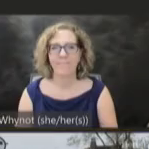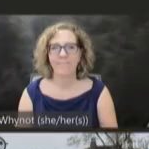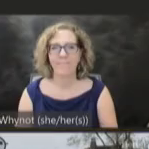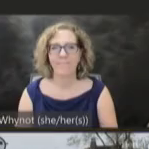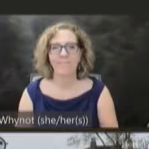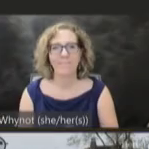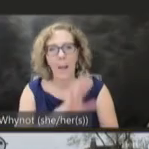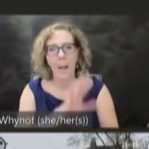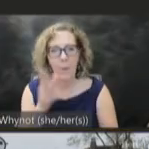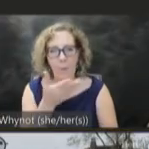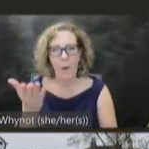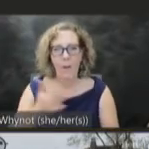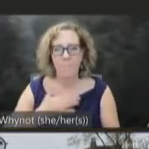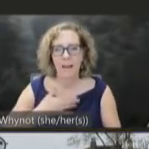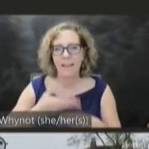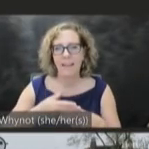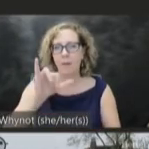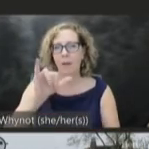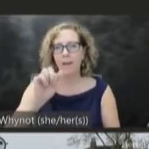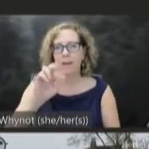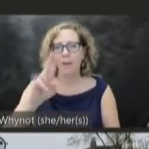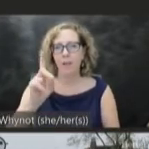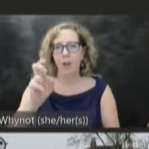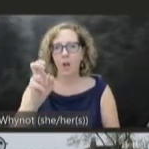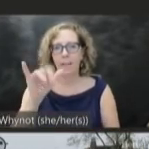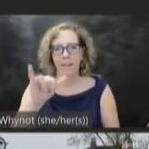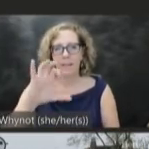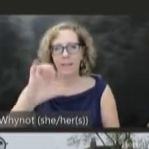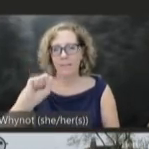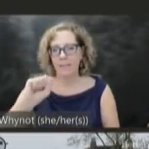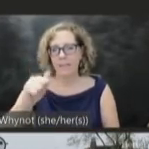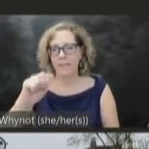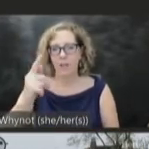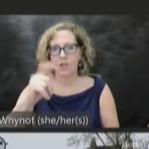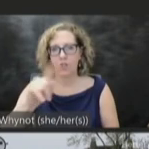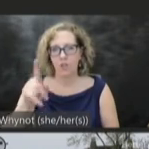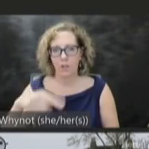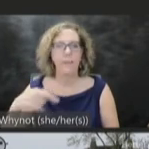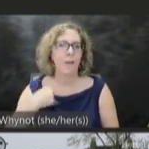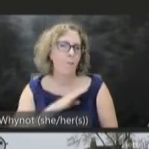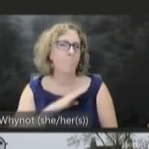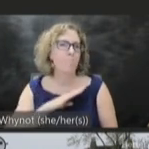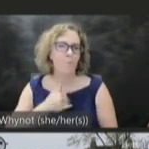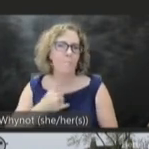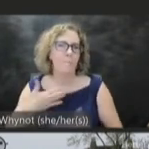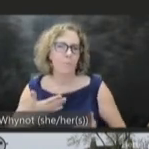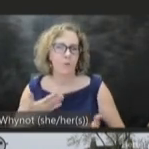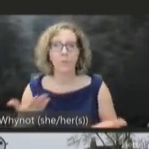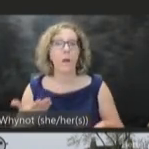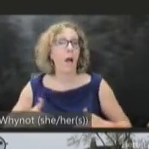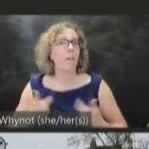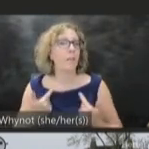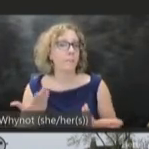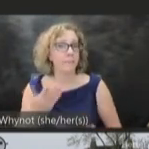Hello, everyone. My name is Yardley Sanchez. I am a board member and I reside in Dorchester.